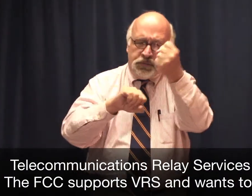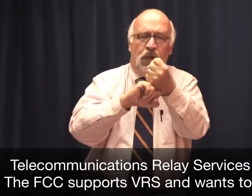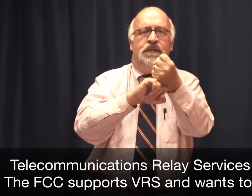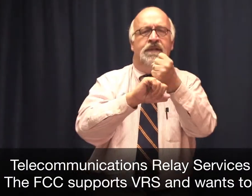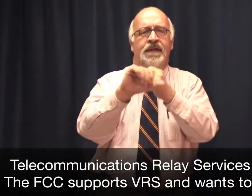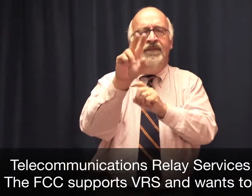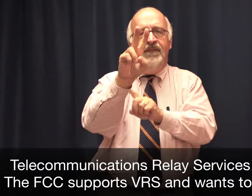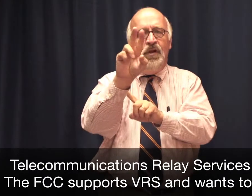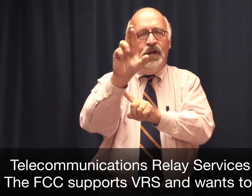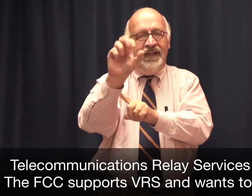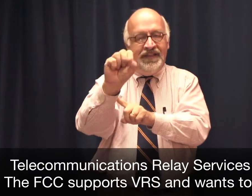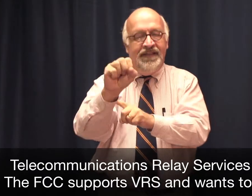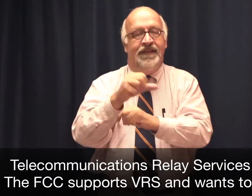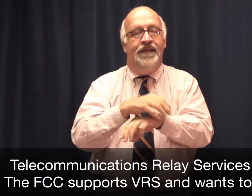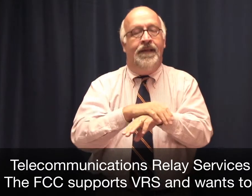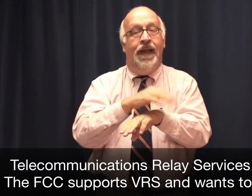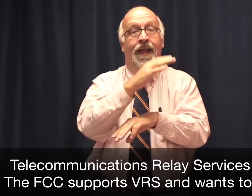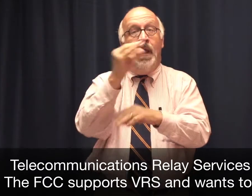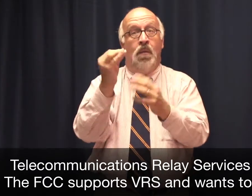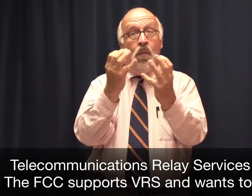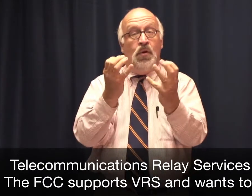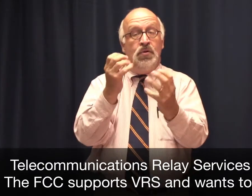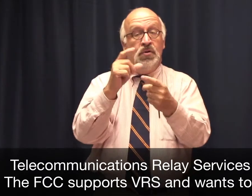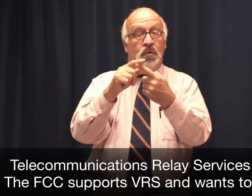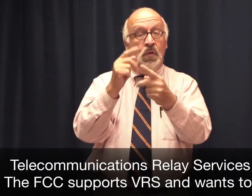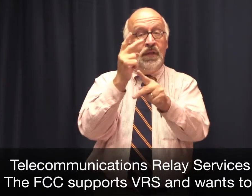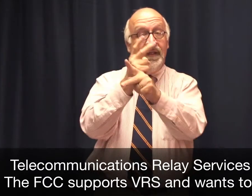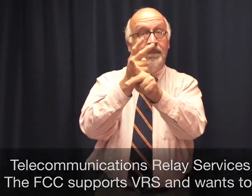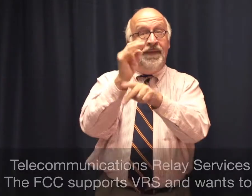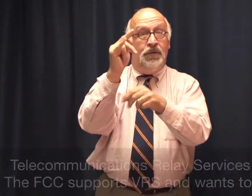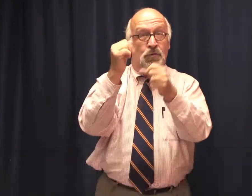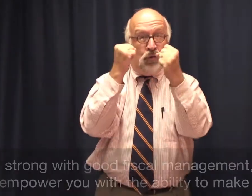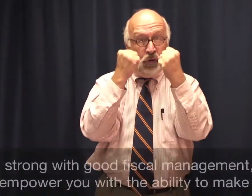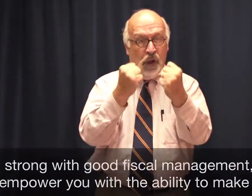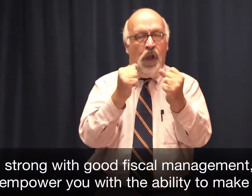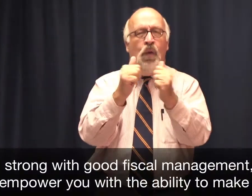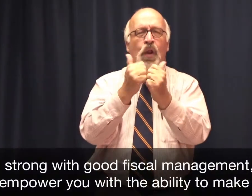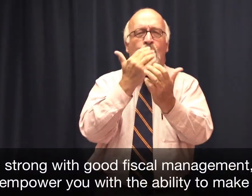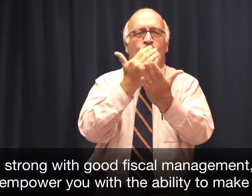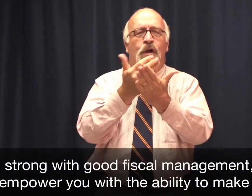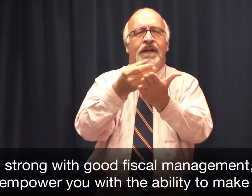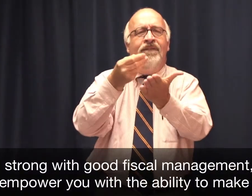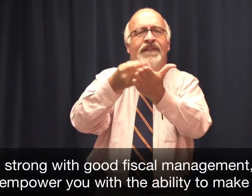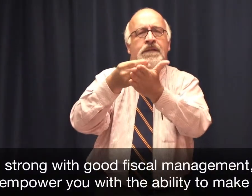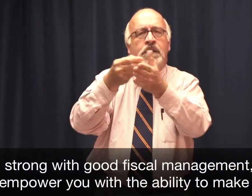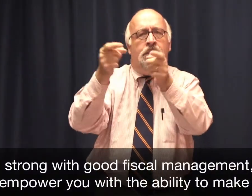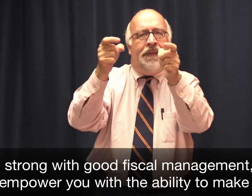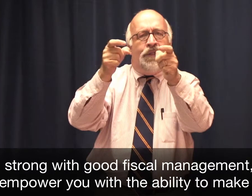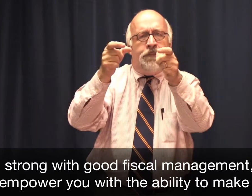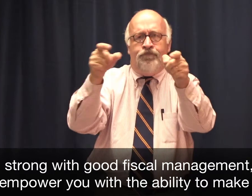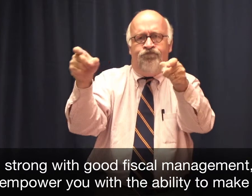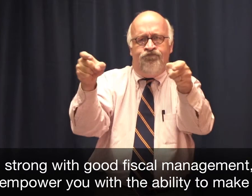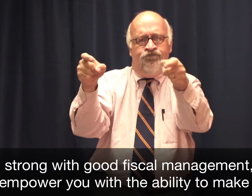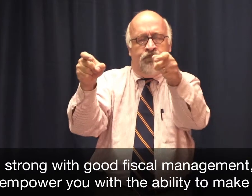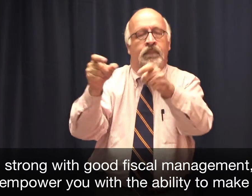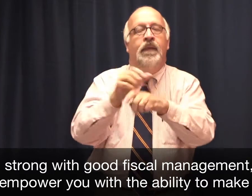The FCC supports VRS and wants to keep it strong with good fiscal management